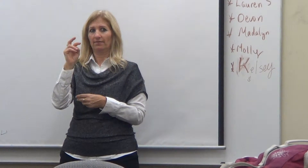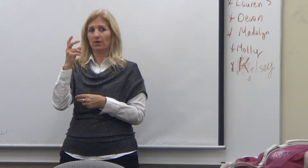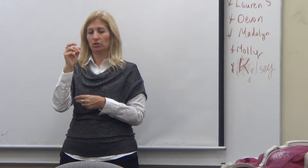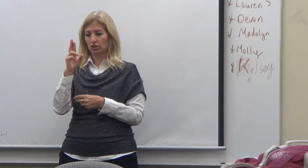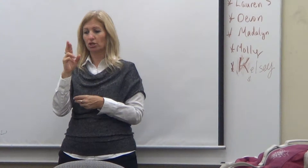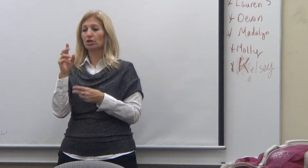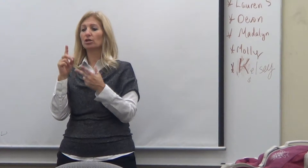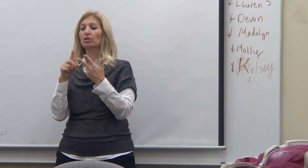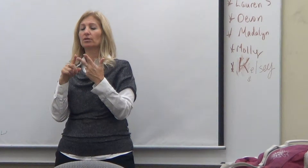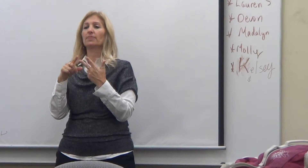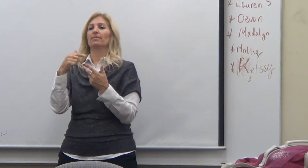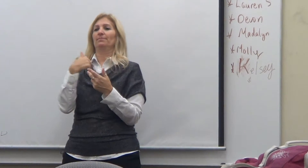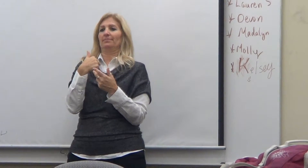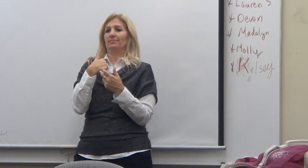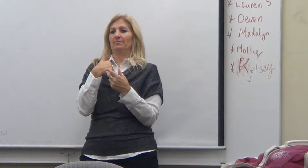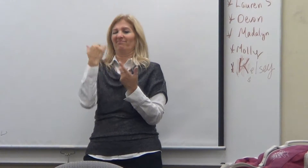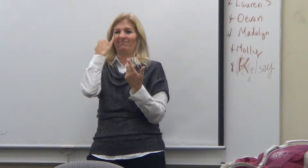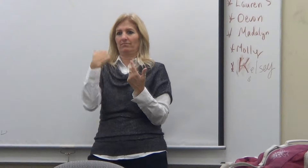is a portable voucher.